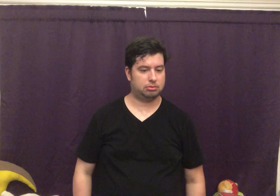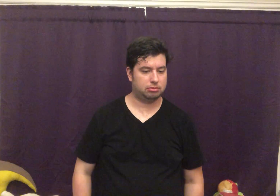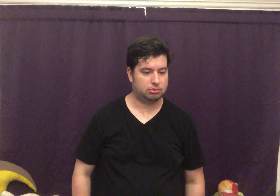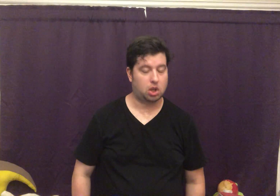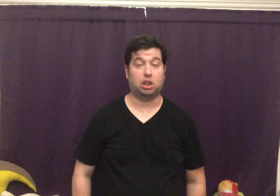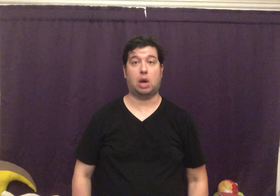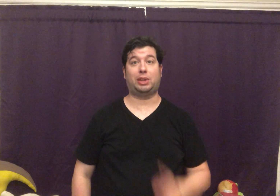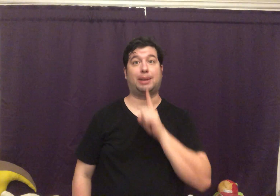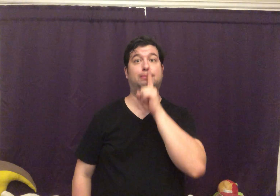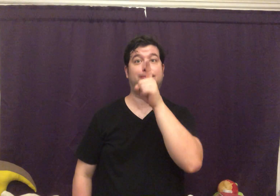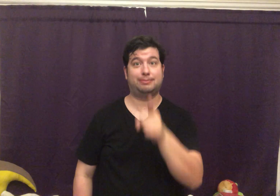Lonely.